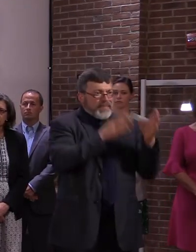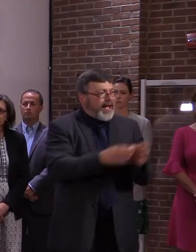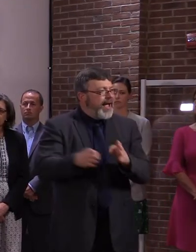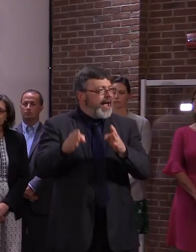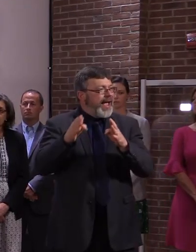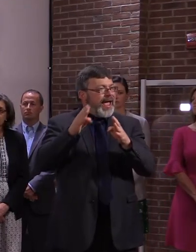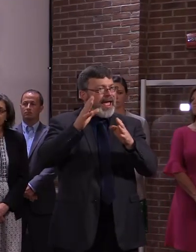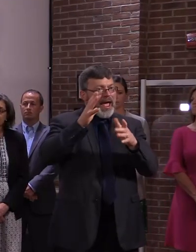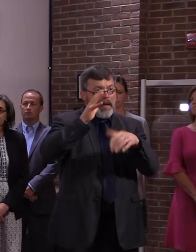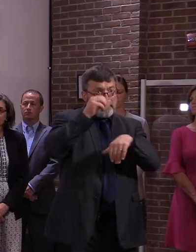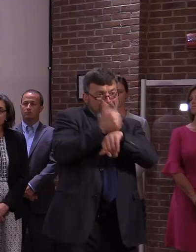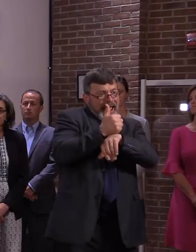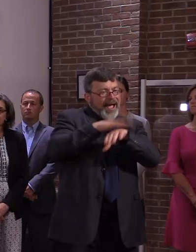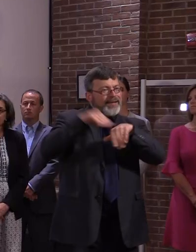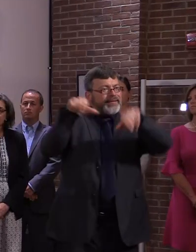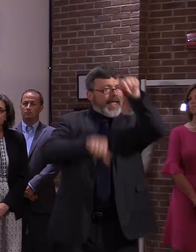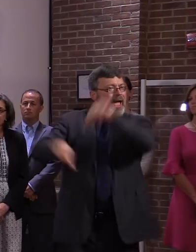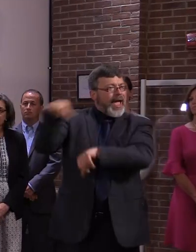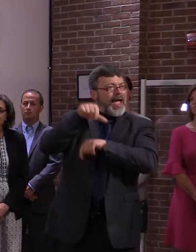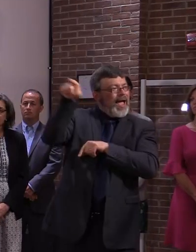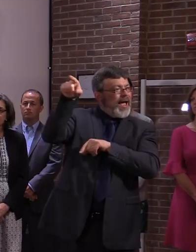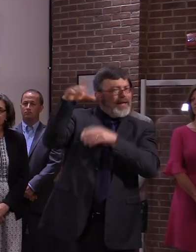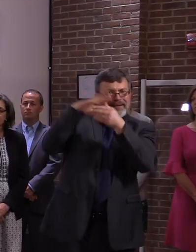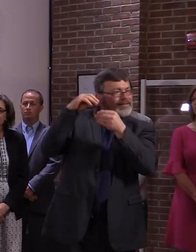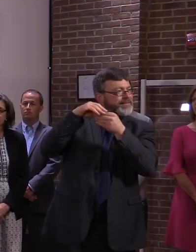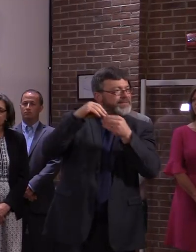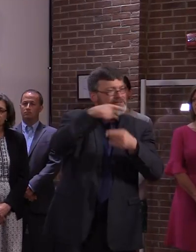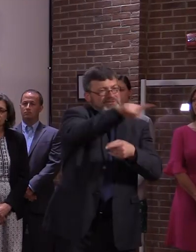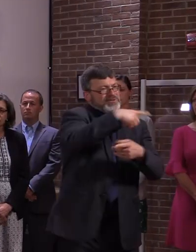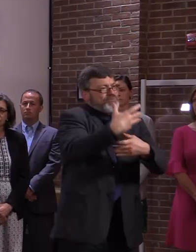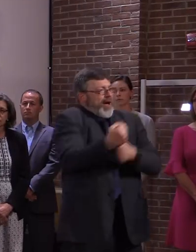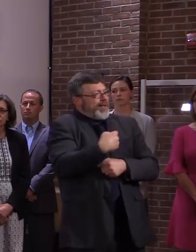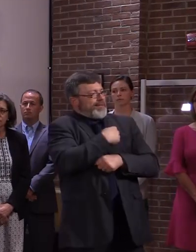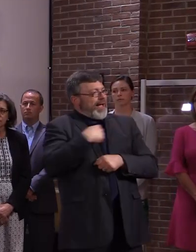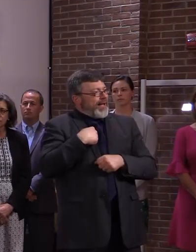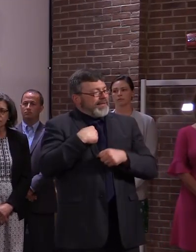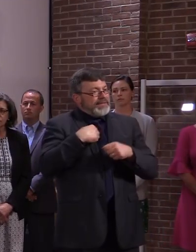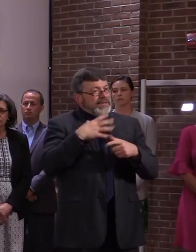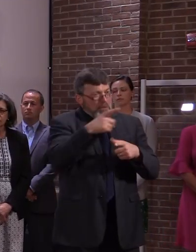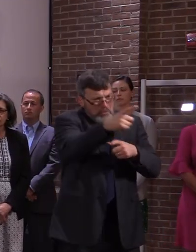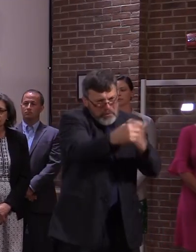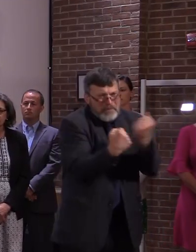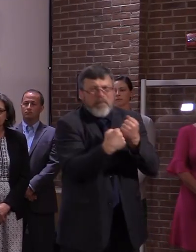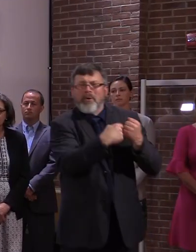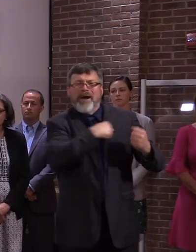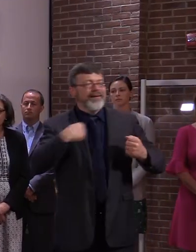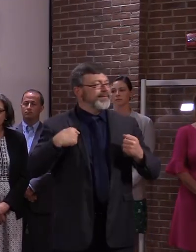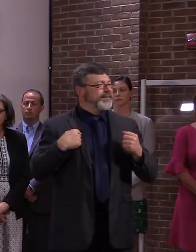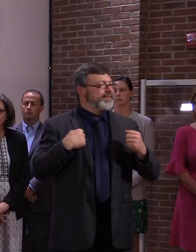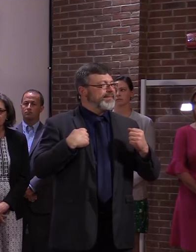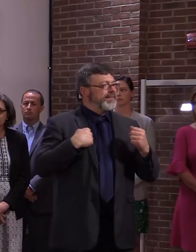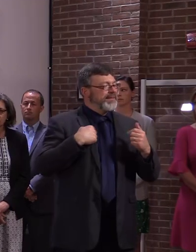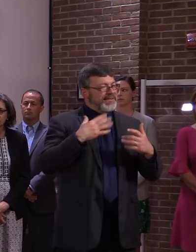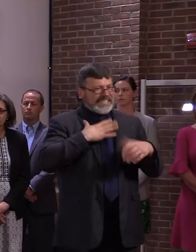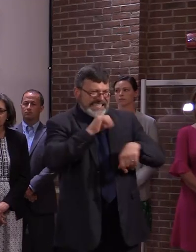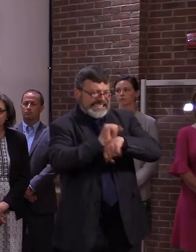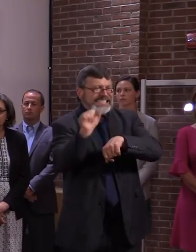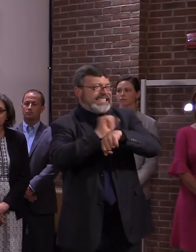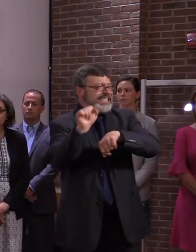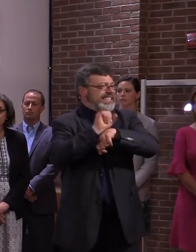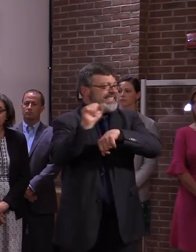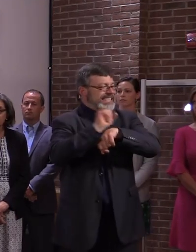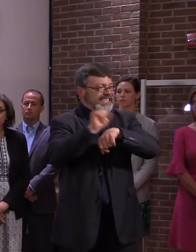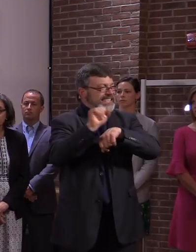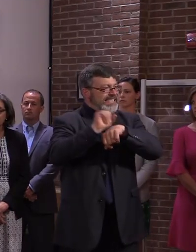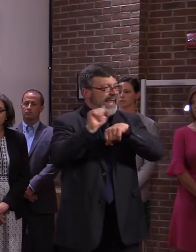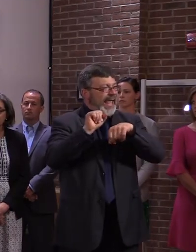approach. That trust continues to drive me and all of us in our work to protect and promote the health